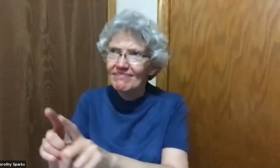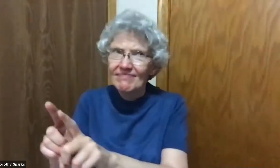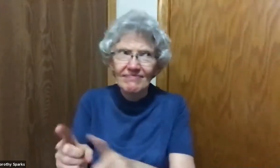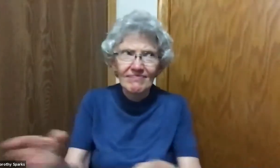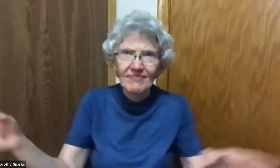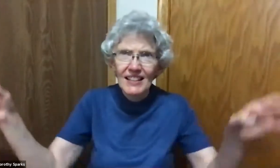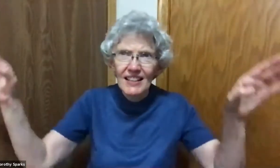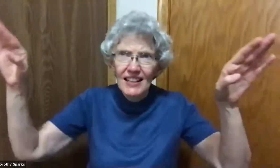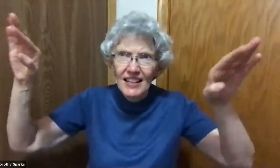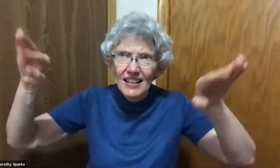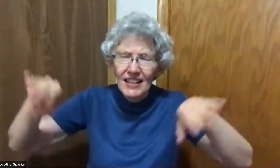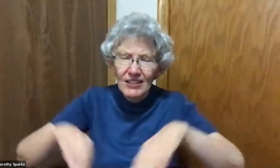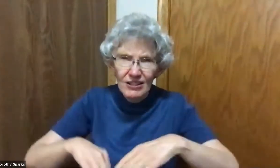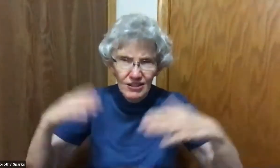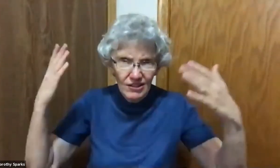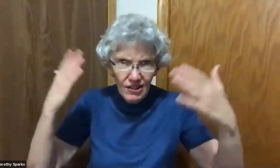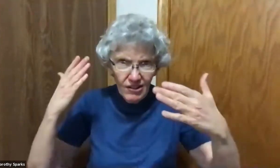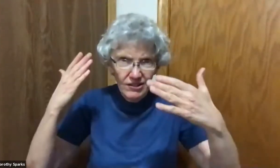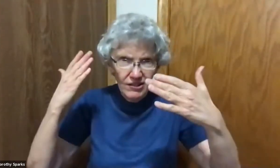for the sake of God's name.